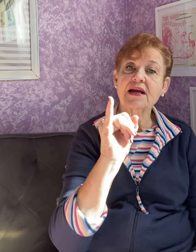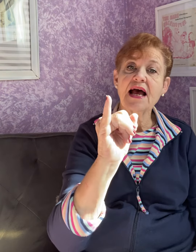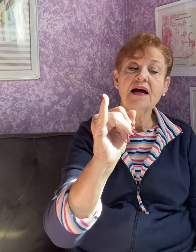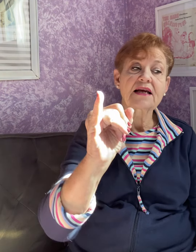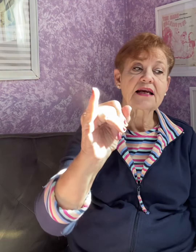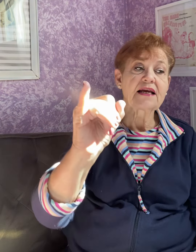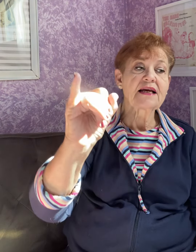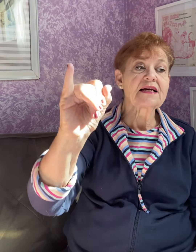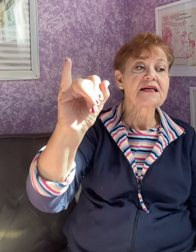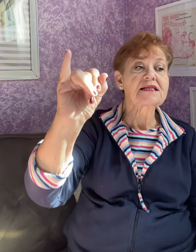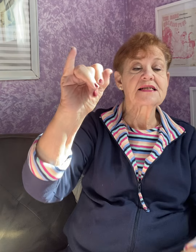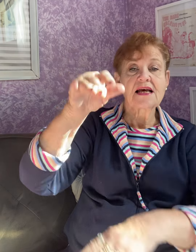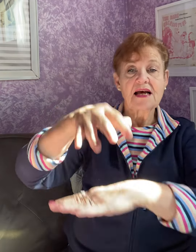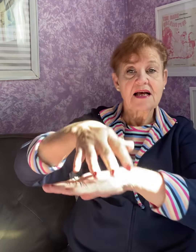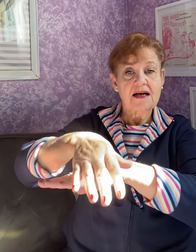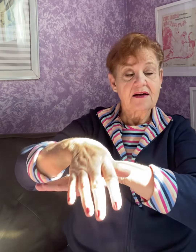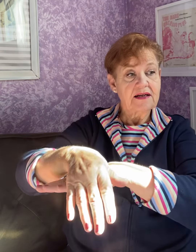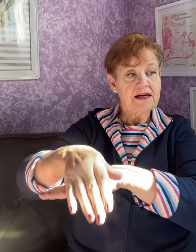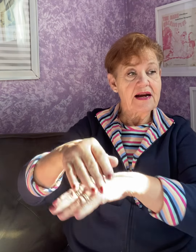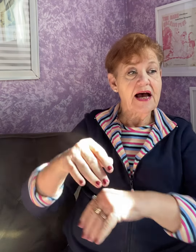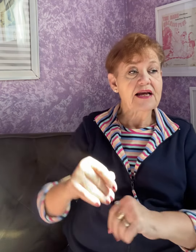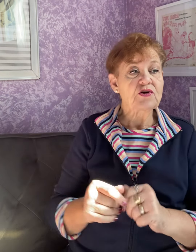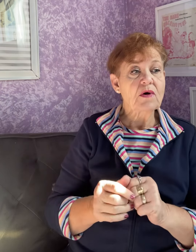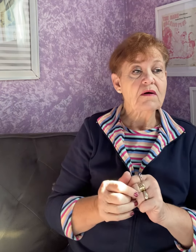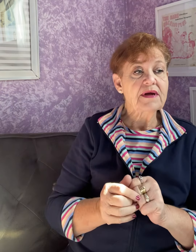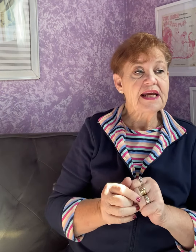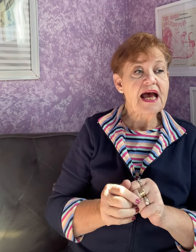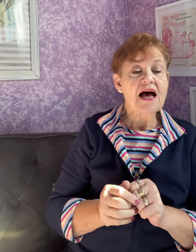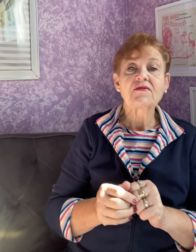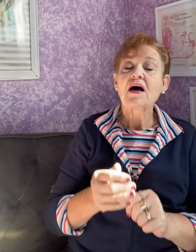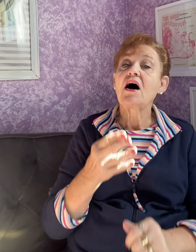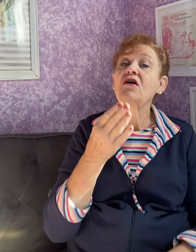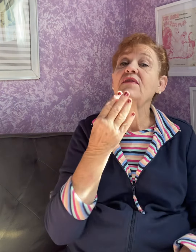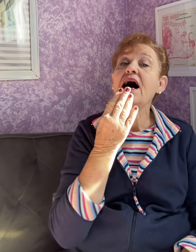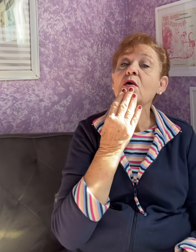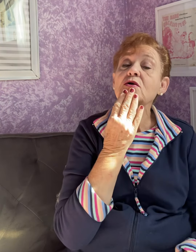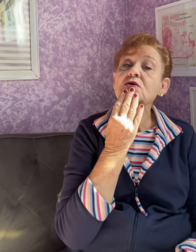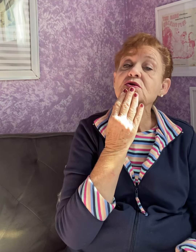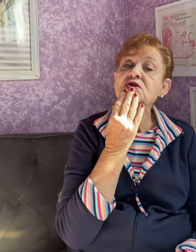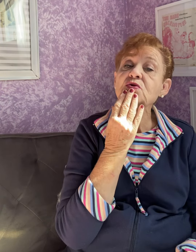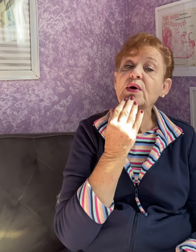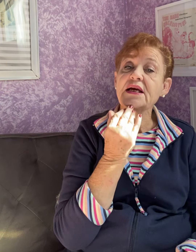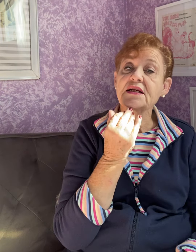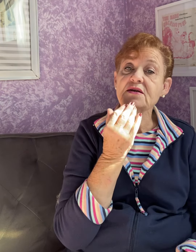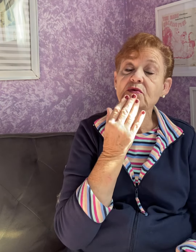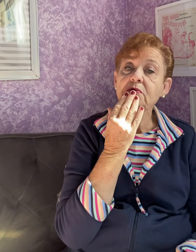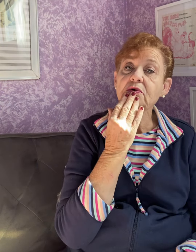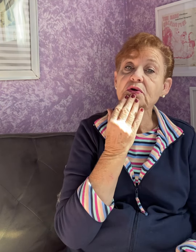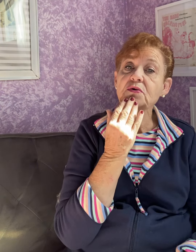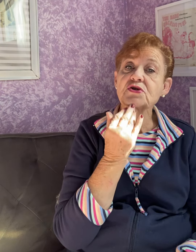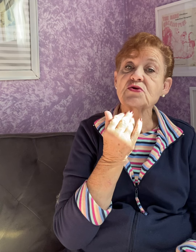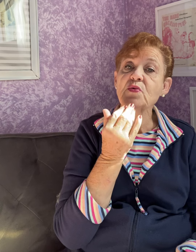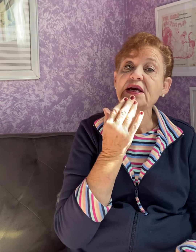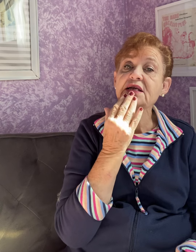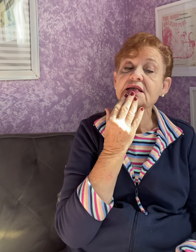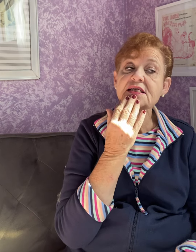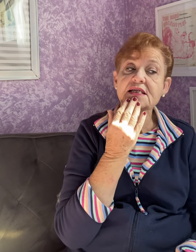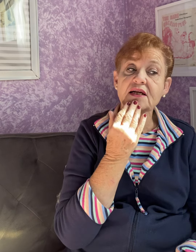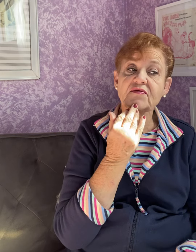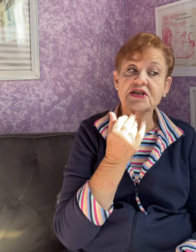out, is night. You already have of our sweet. We will use sweet instead of